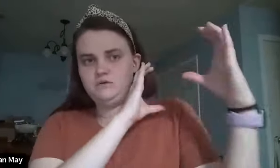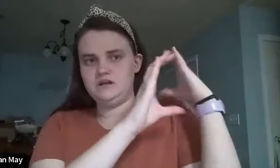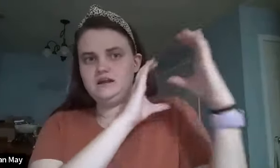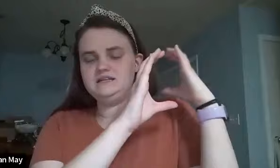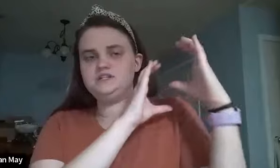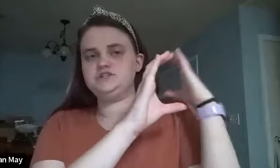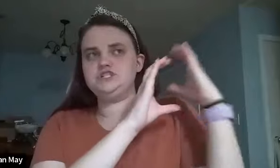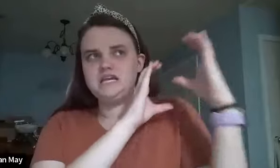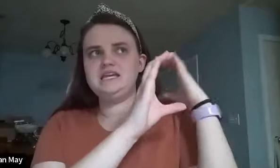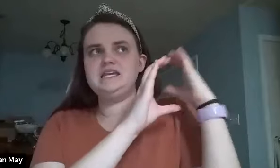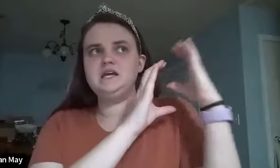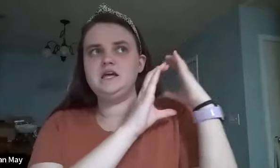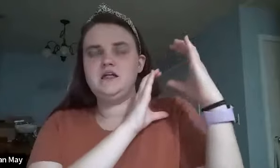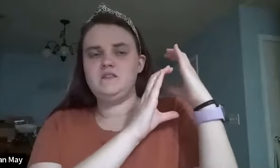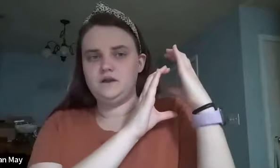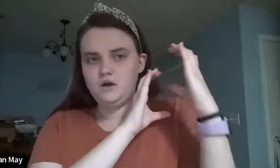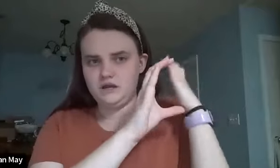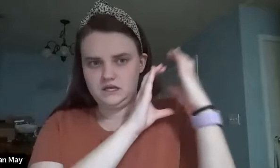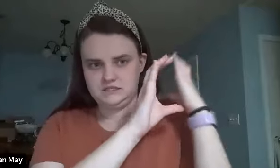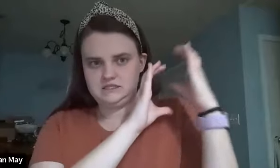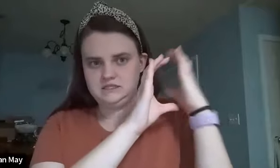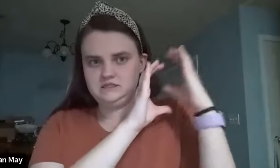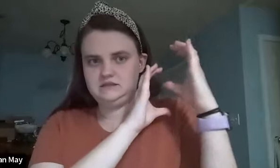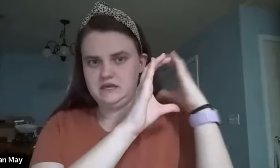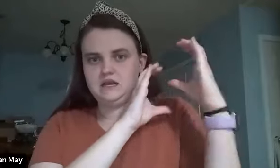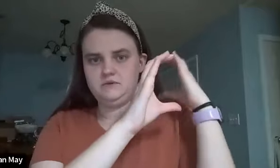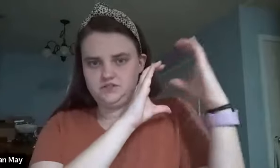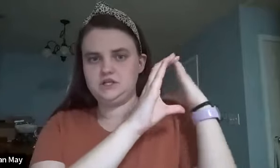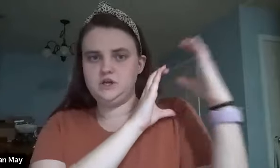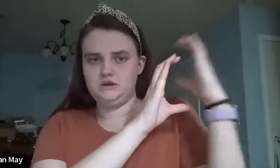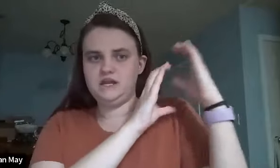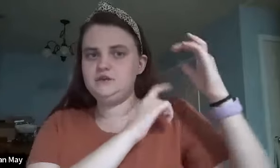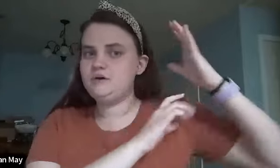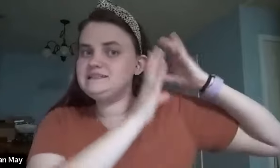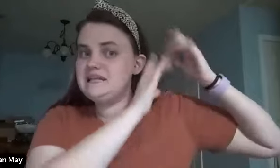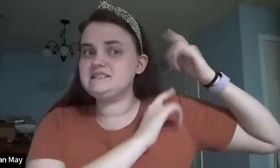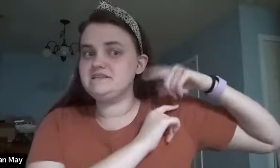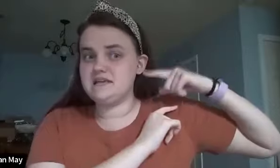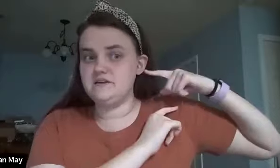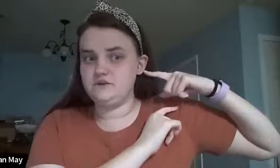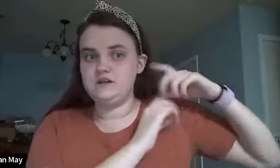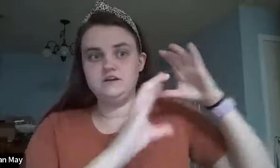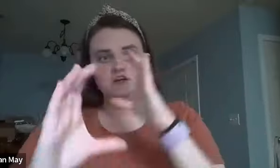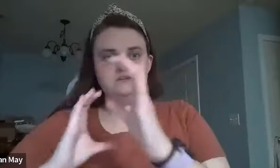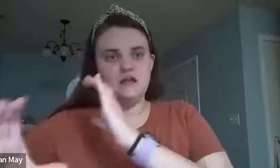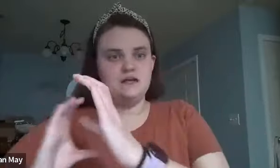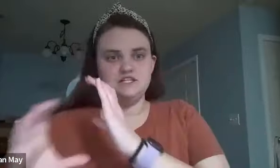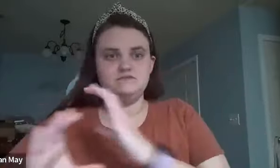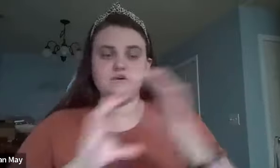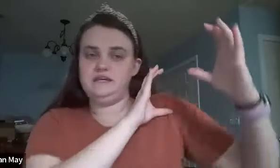coconut, and it's like you're shaking the coconuts, that kind of motion, coconut, and you put it next to the side of your ear, so it's not like just in front, like